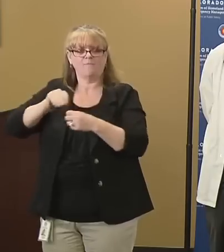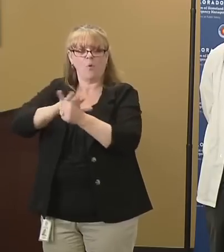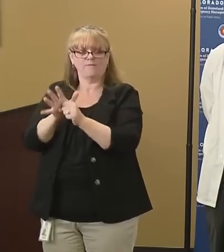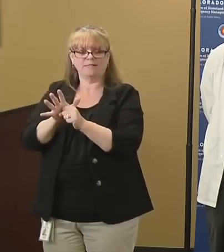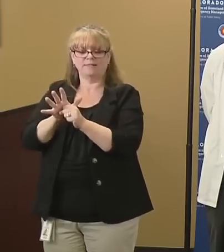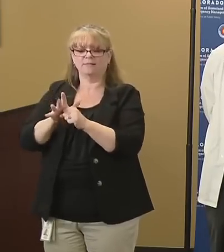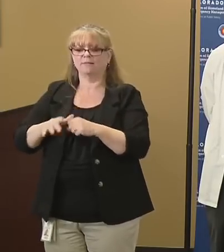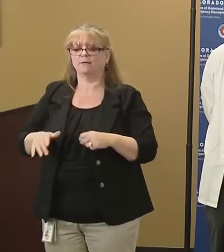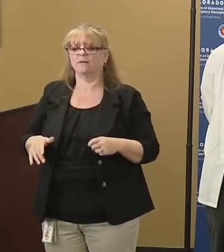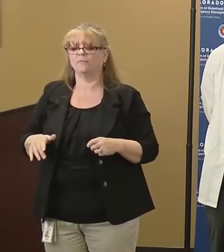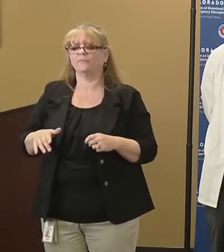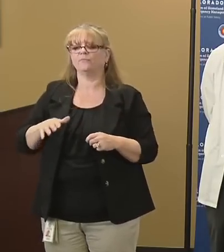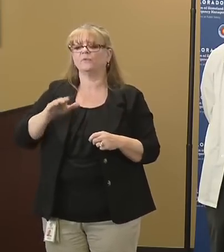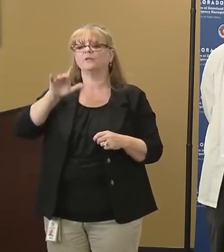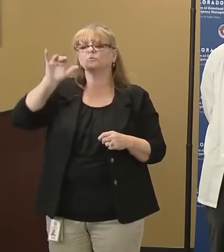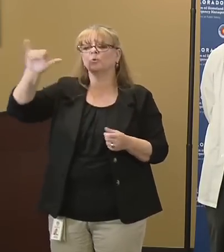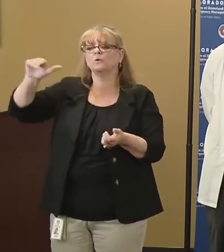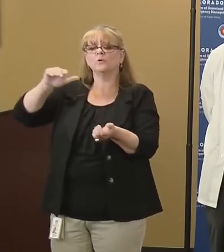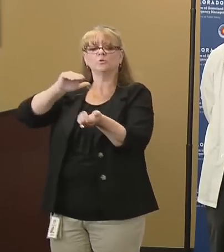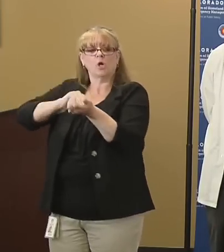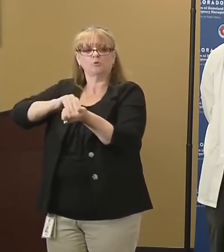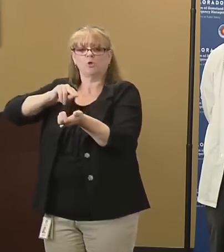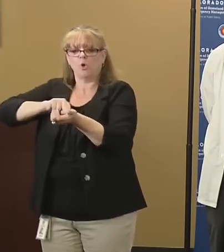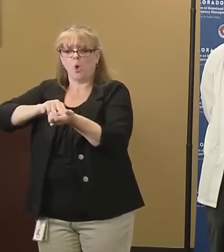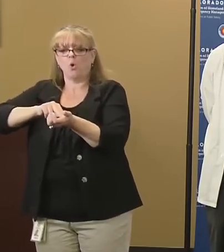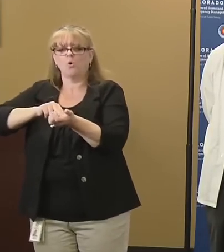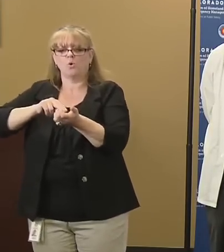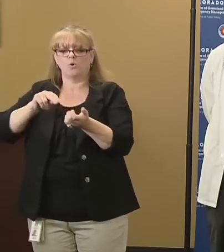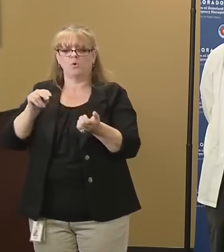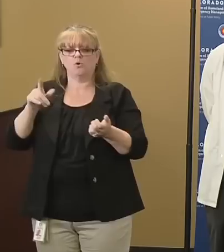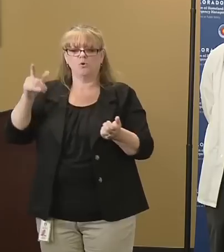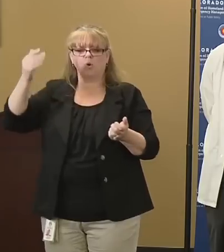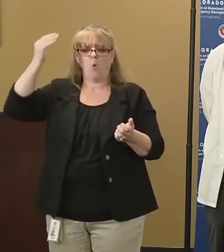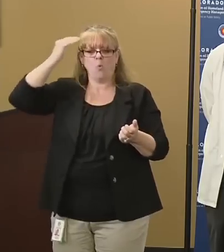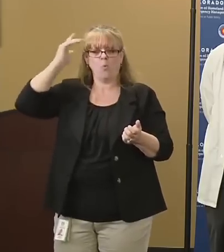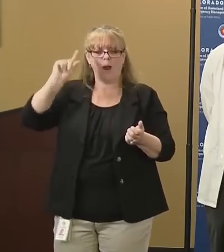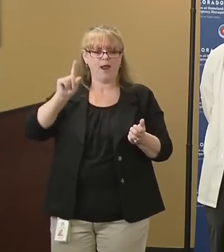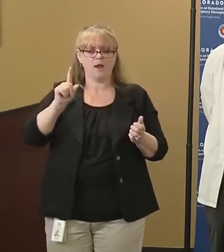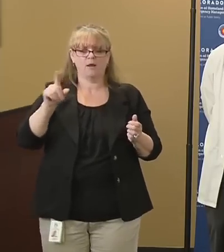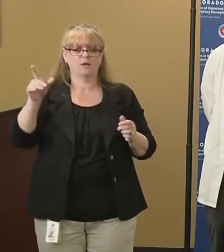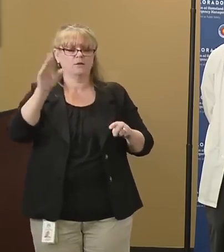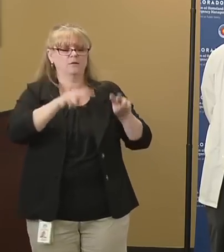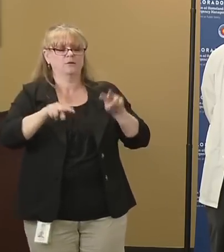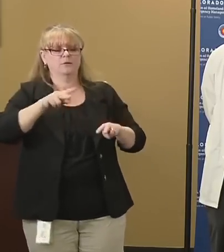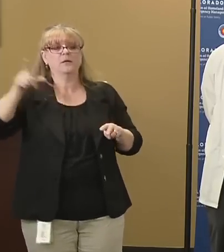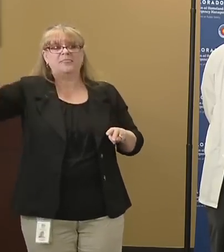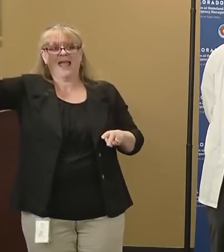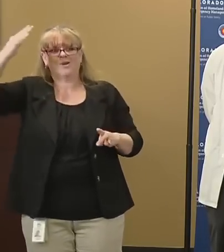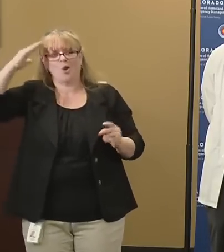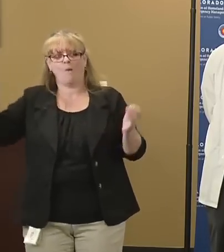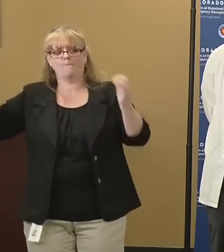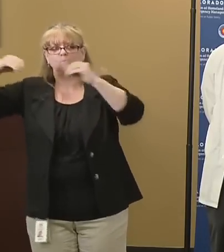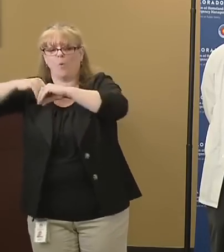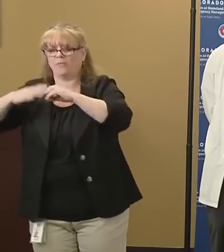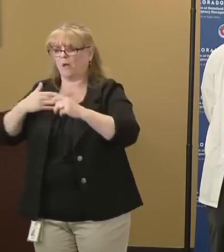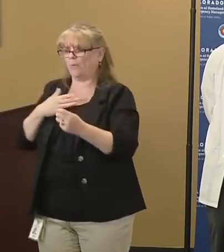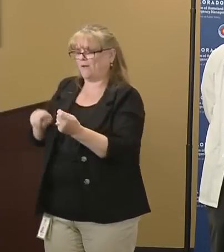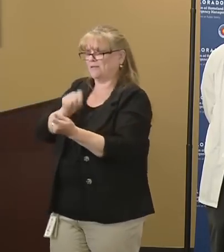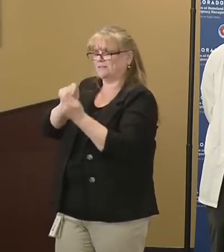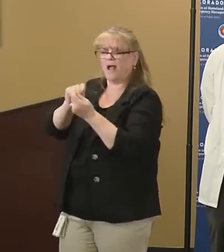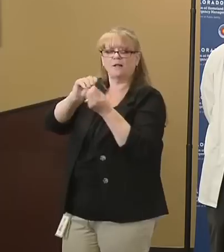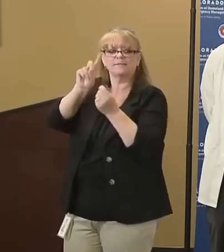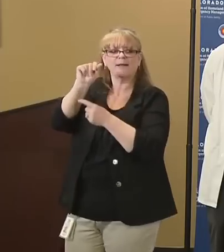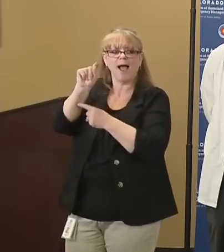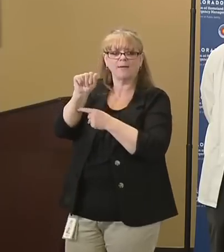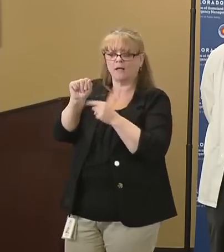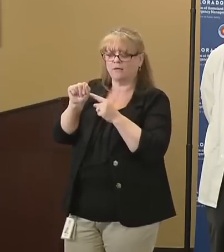several times as many cases. They estimate there are several times as many cases that we don't know exactly how much, whether it's 5 or 15,000. We really